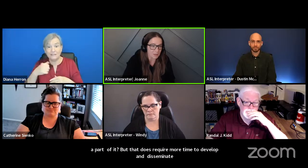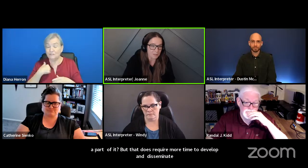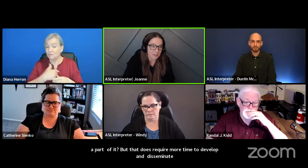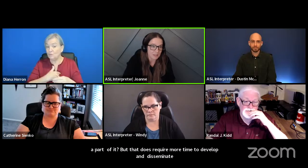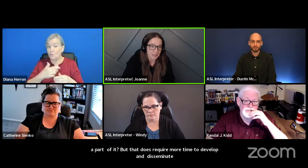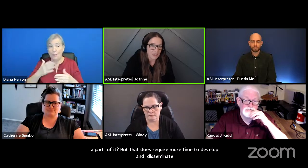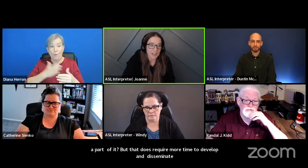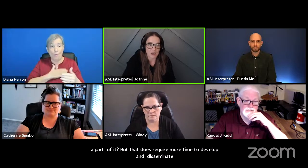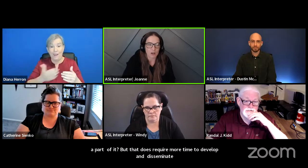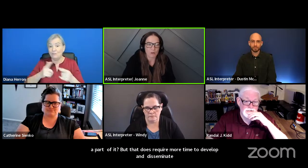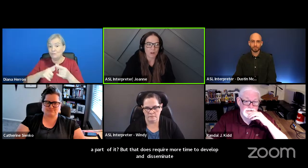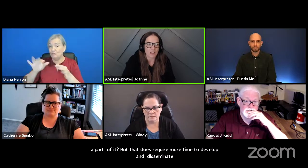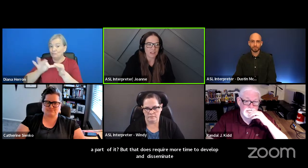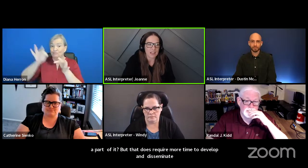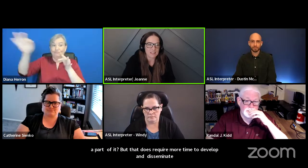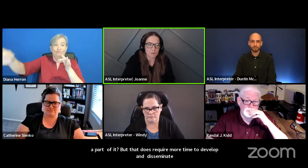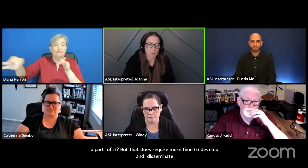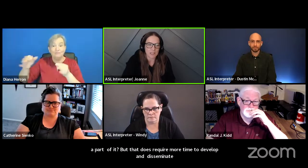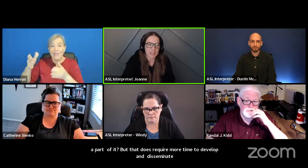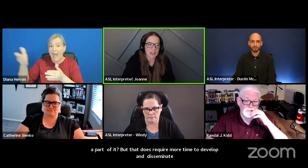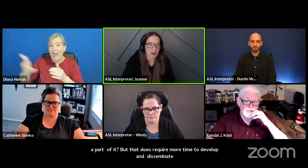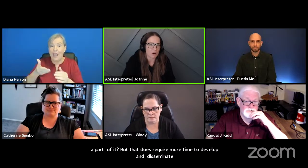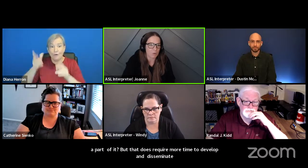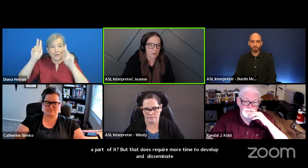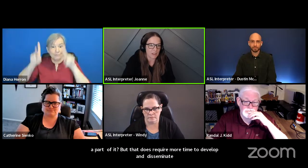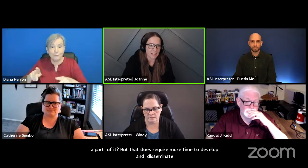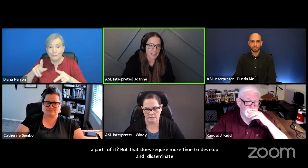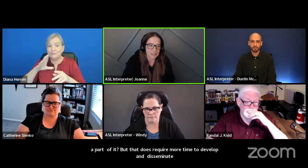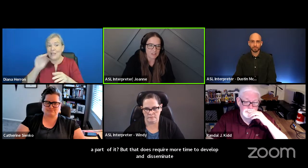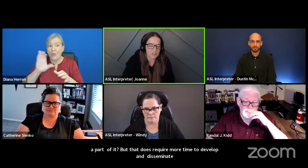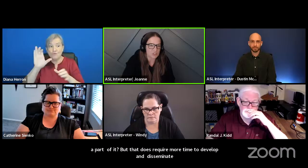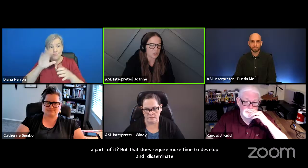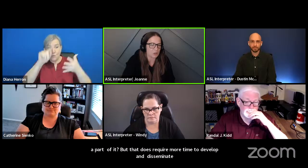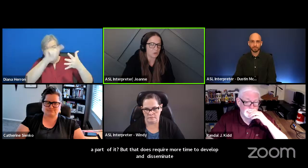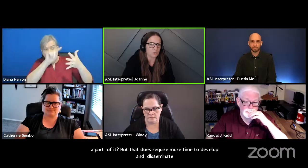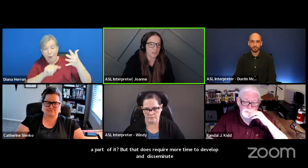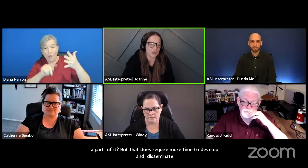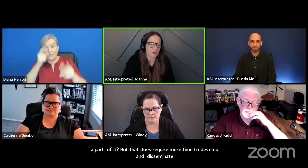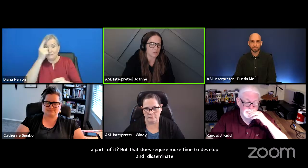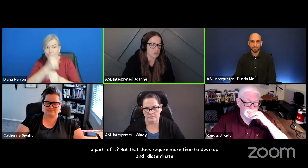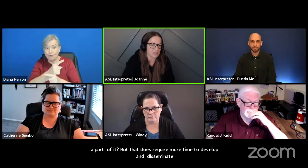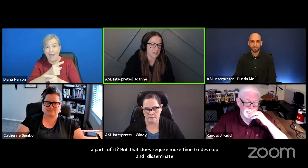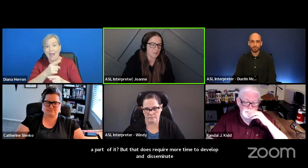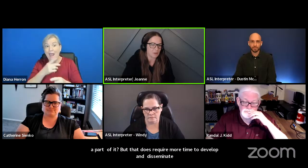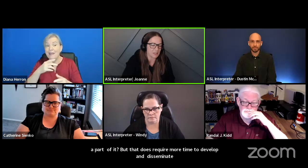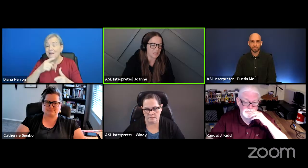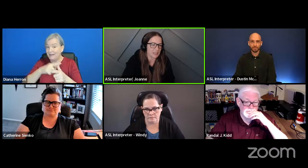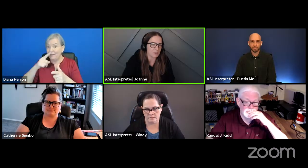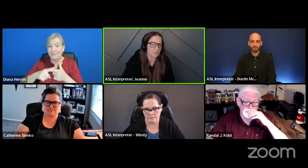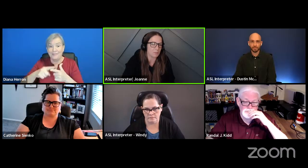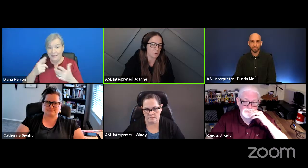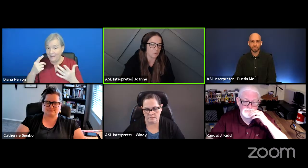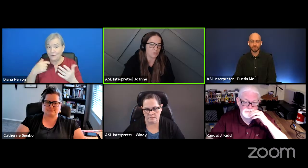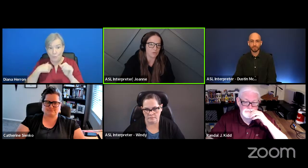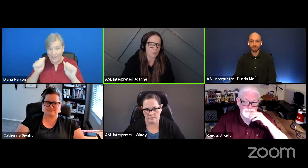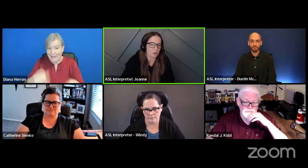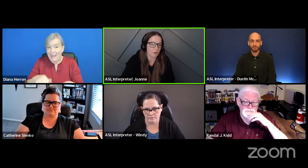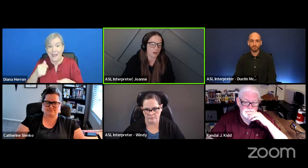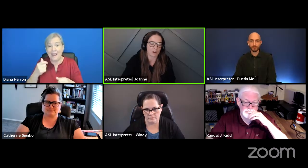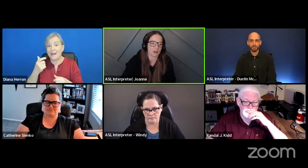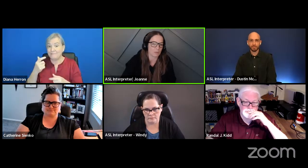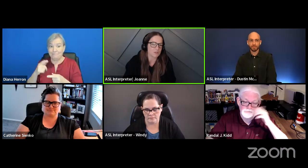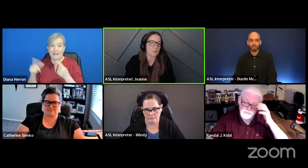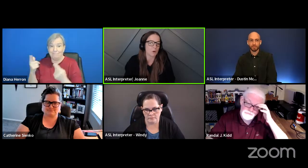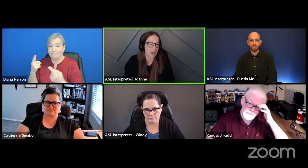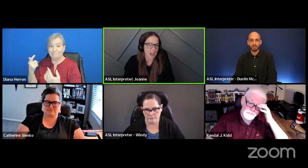of time, unless we are willing to, just completely move